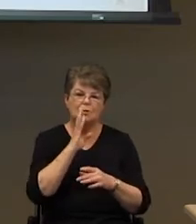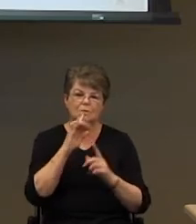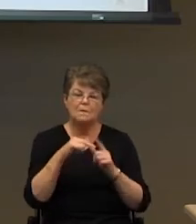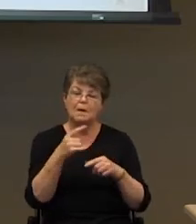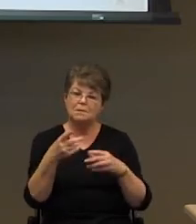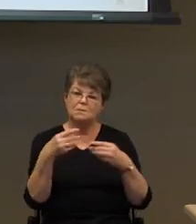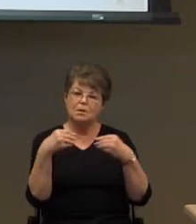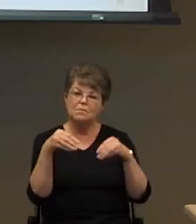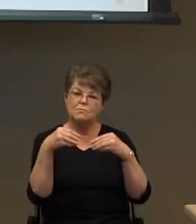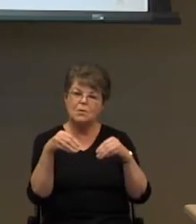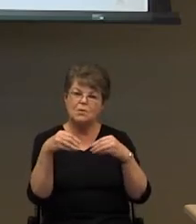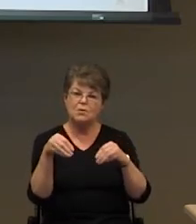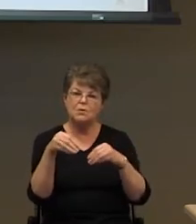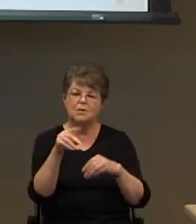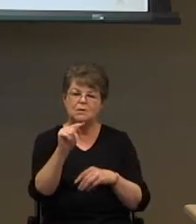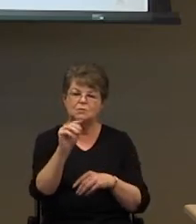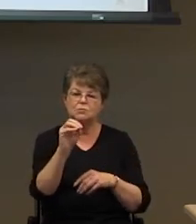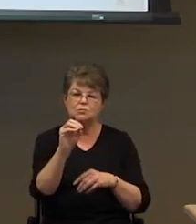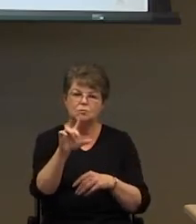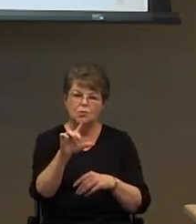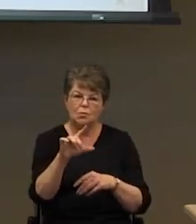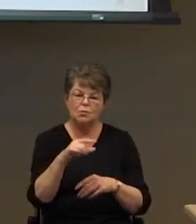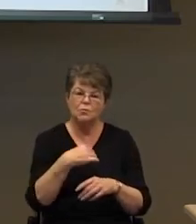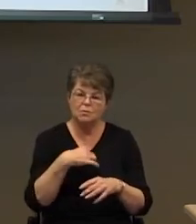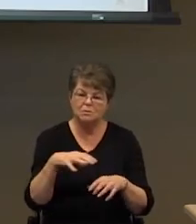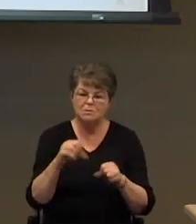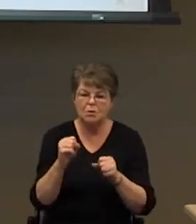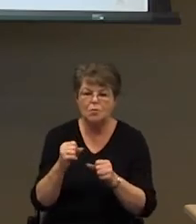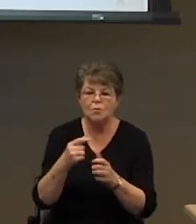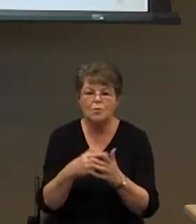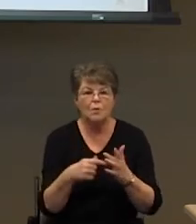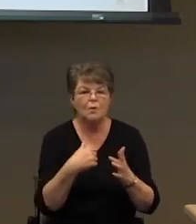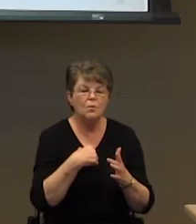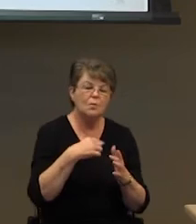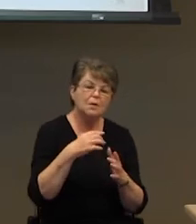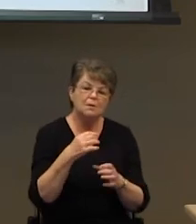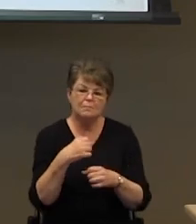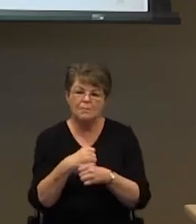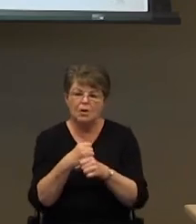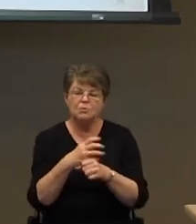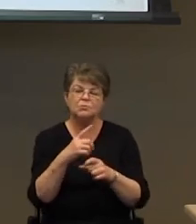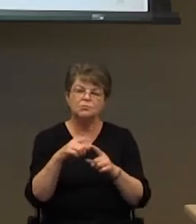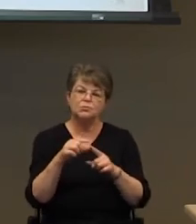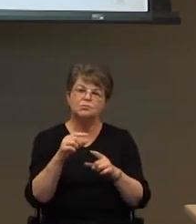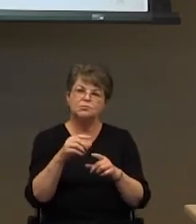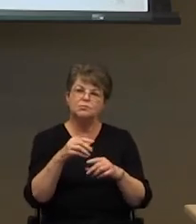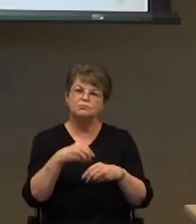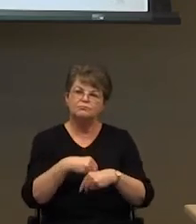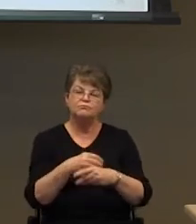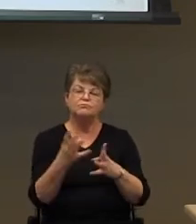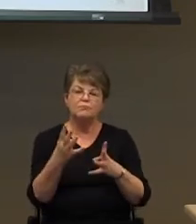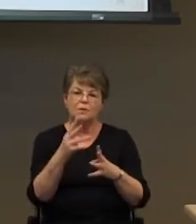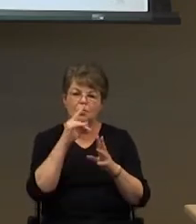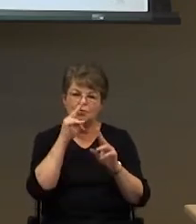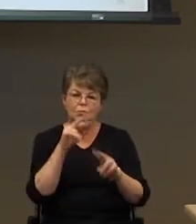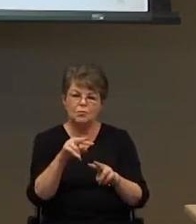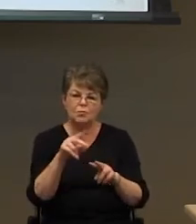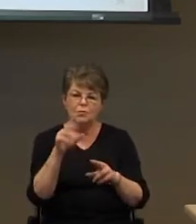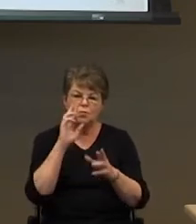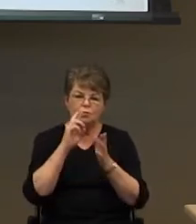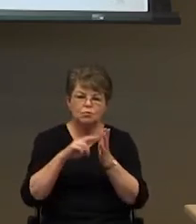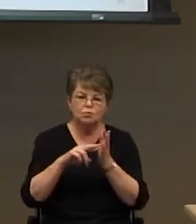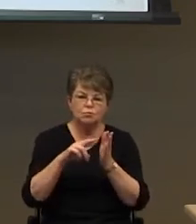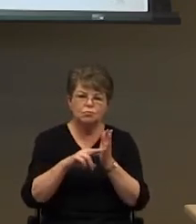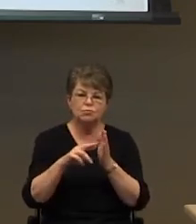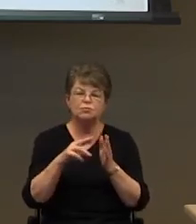It's a marketing tool. A lot of communities have taken what we've produced and used that to create marketing materials. Hey, target industry B, look at this research that was